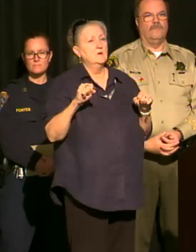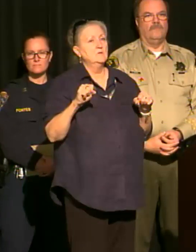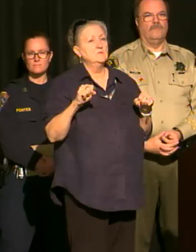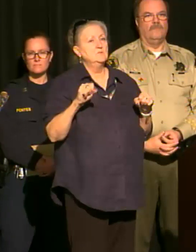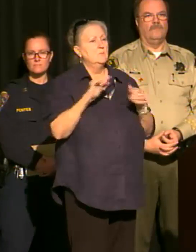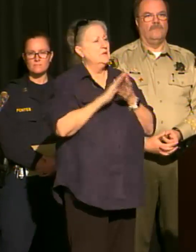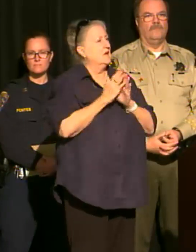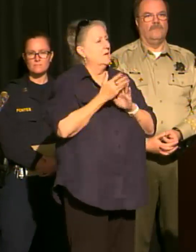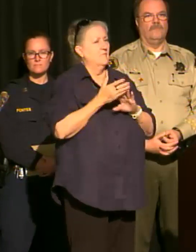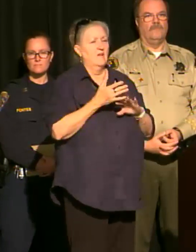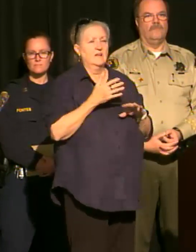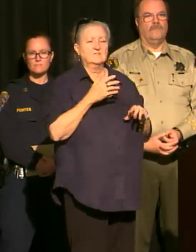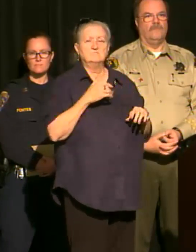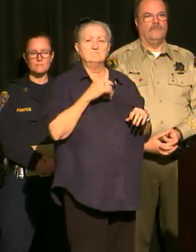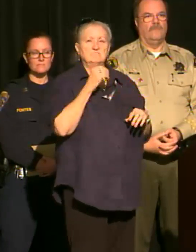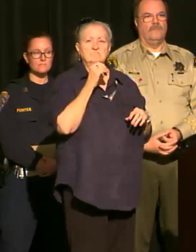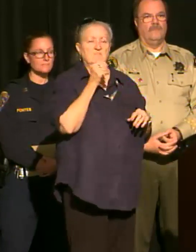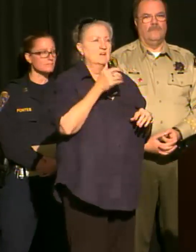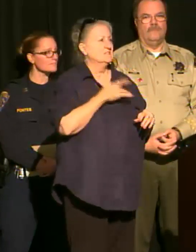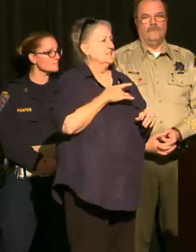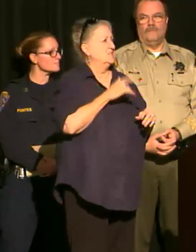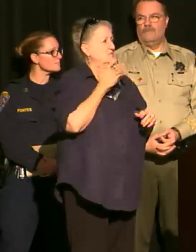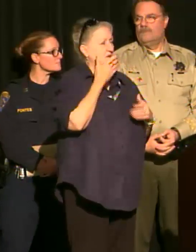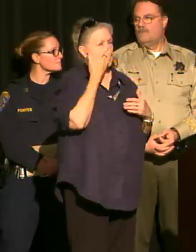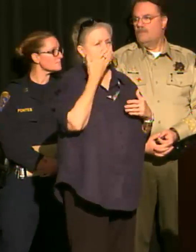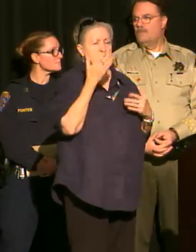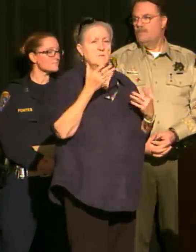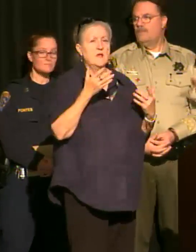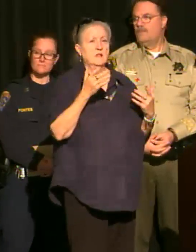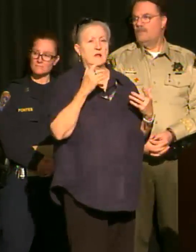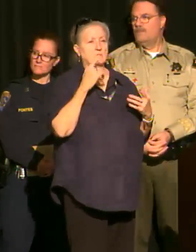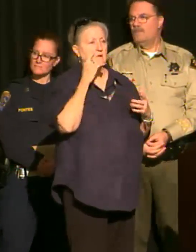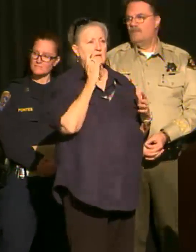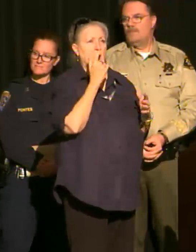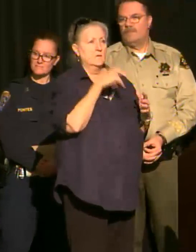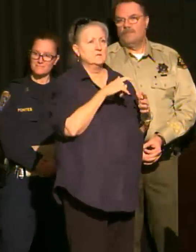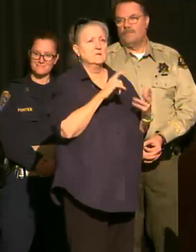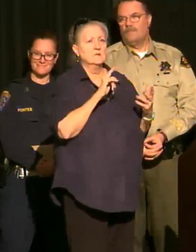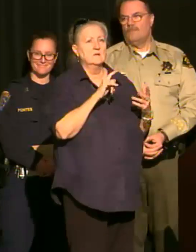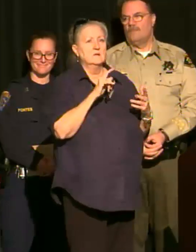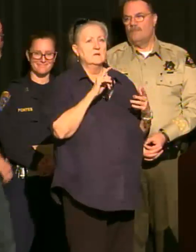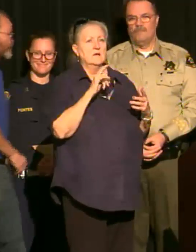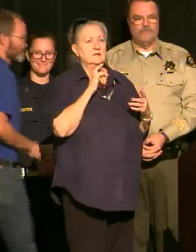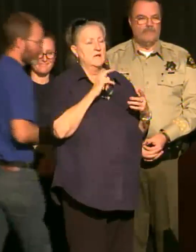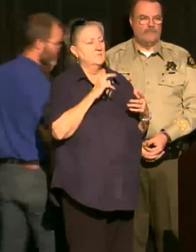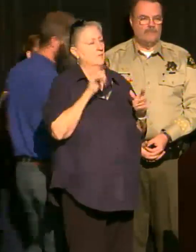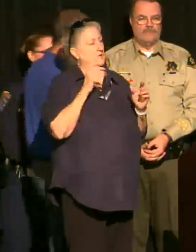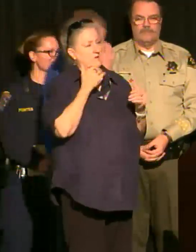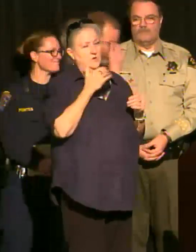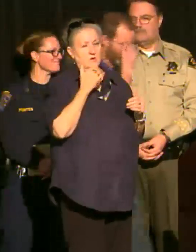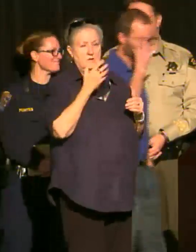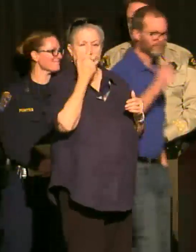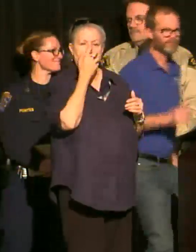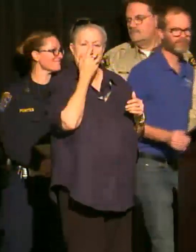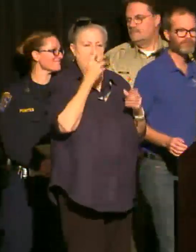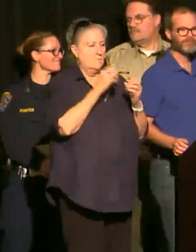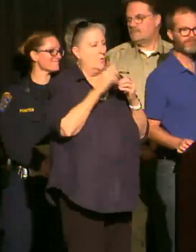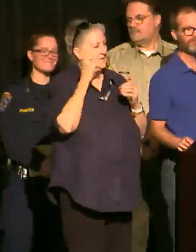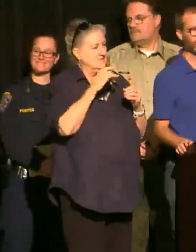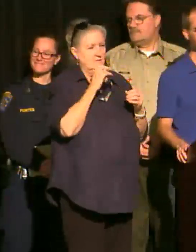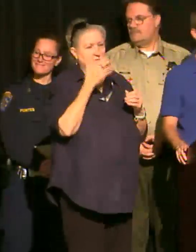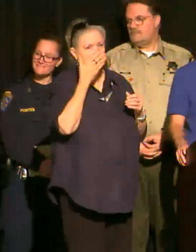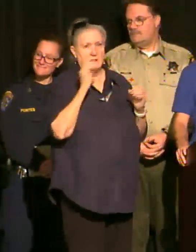like desensitized to the smell. And I'm not really like vigilant on wearing a mask anymore because I can't smell